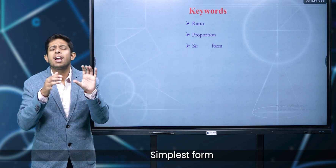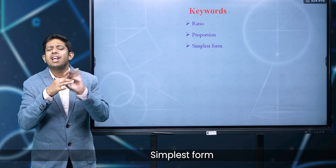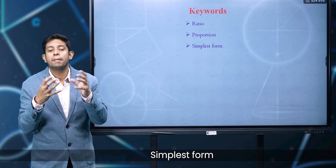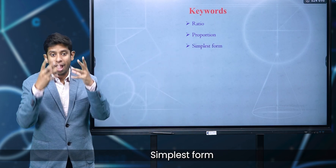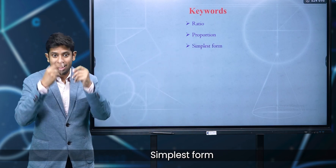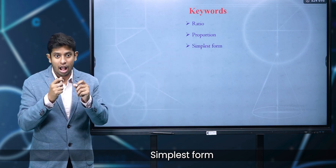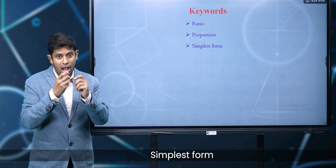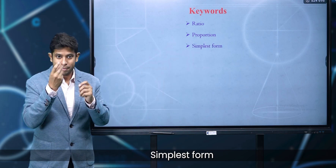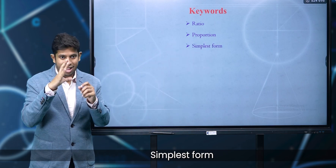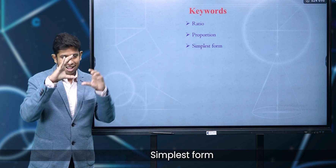simplest form,